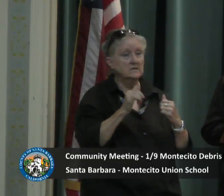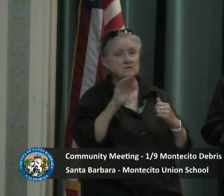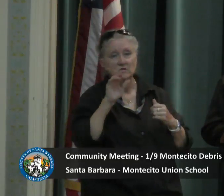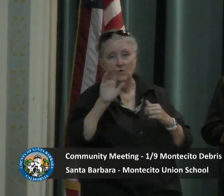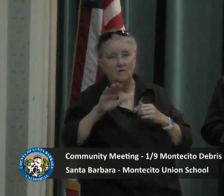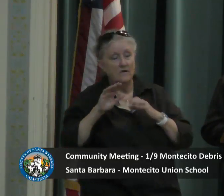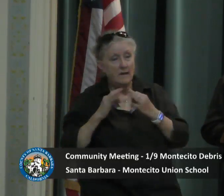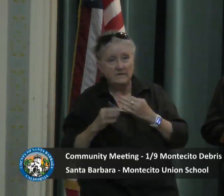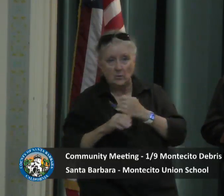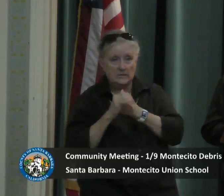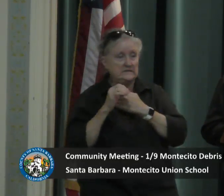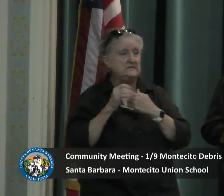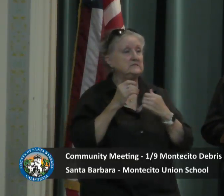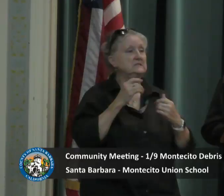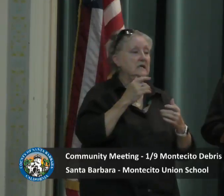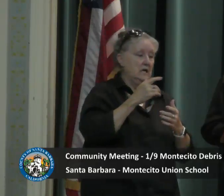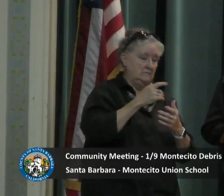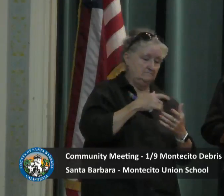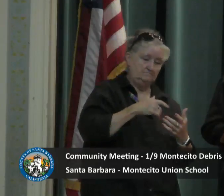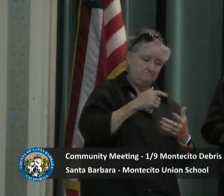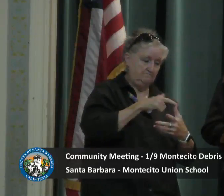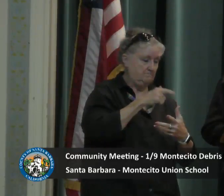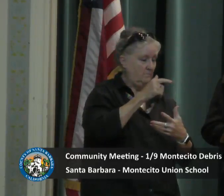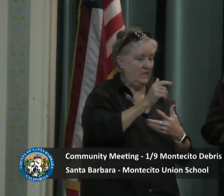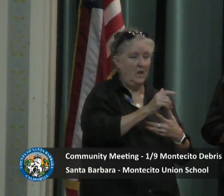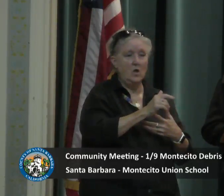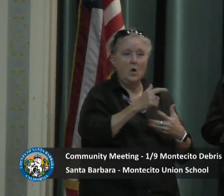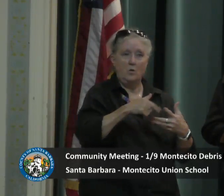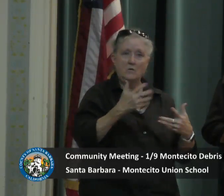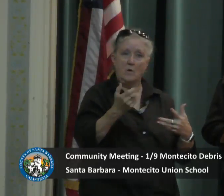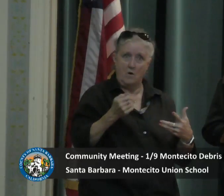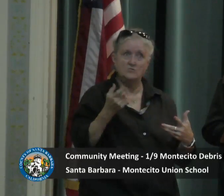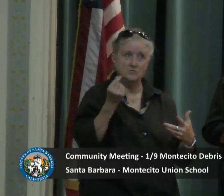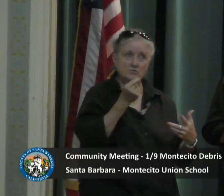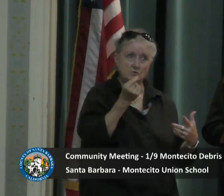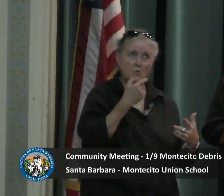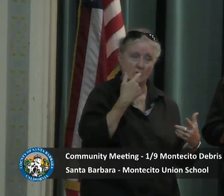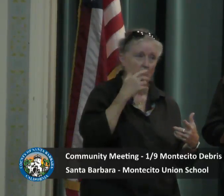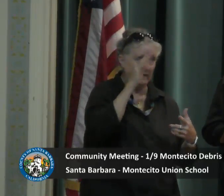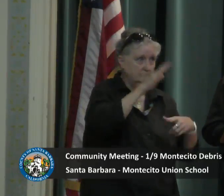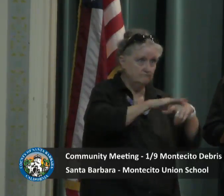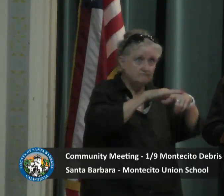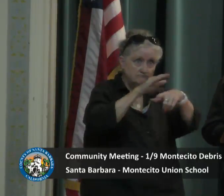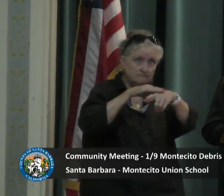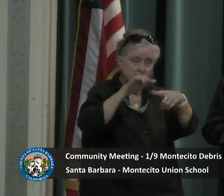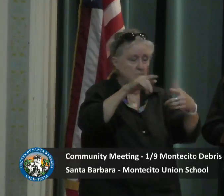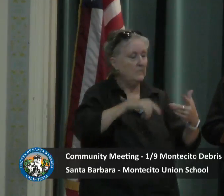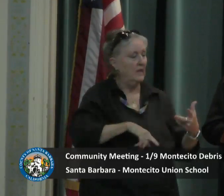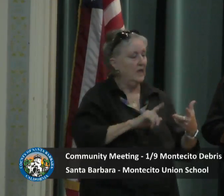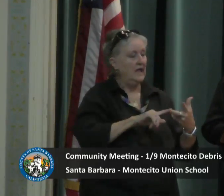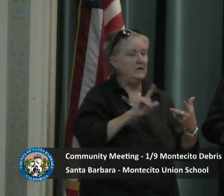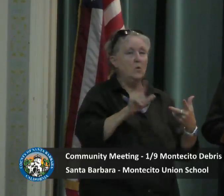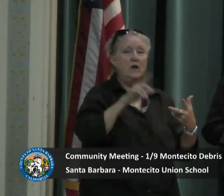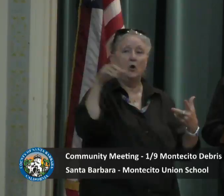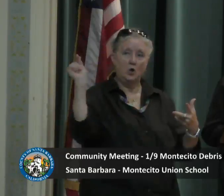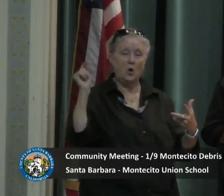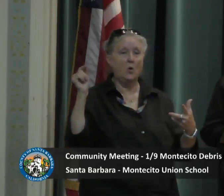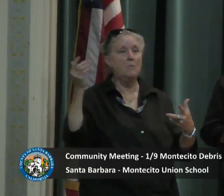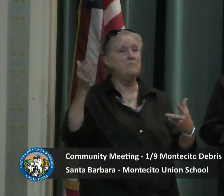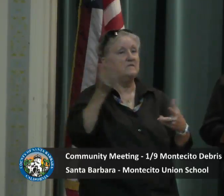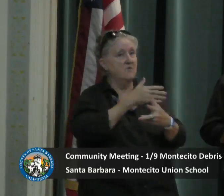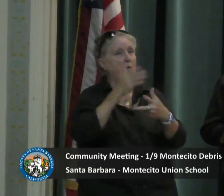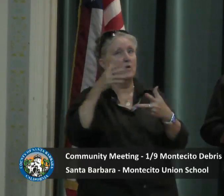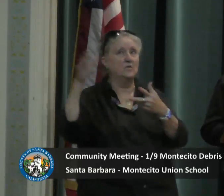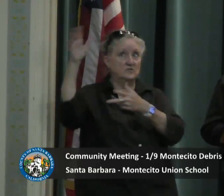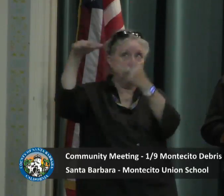what we want you to do when we issue an alert, and where we want you to go in advance of the predicted storm. The number